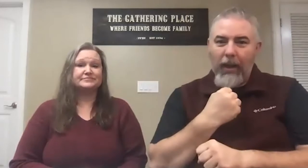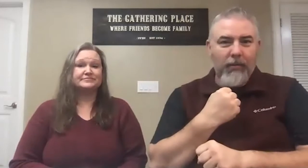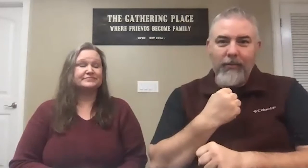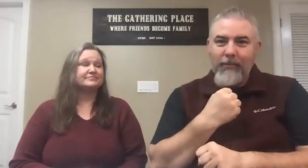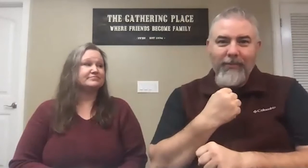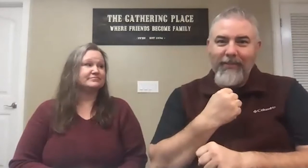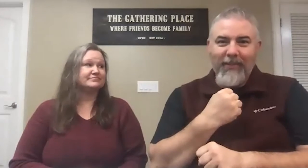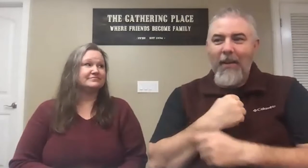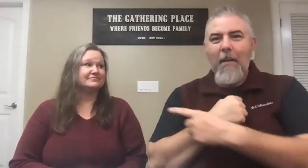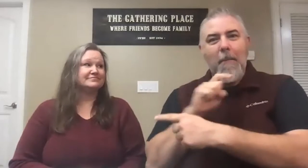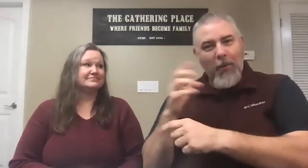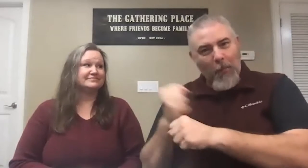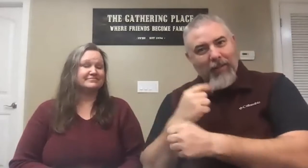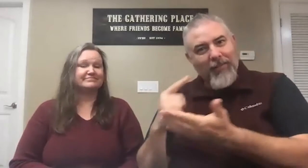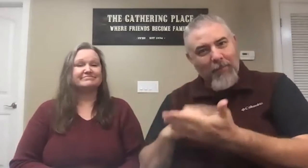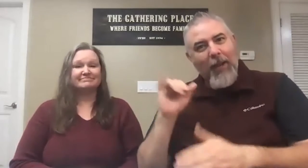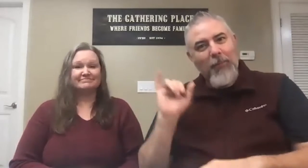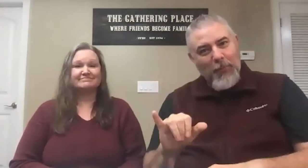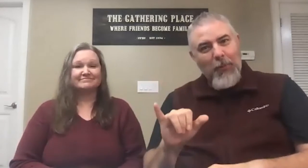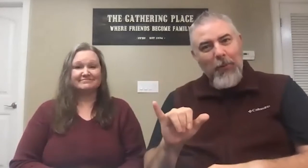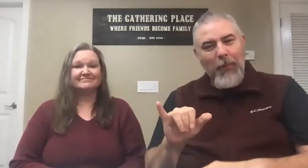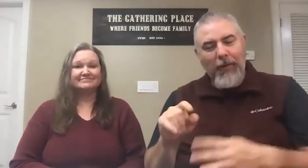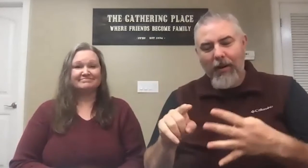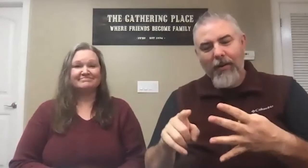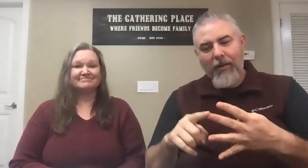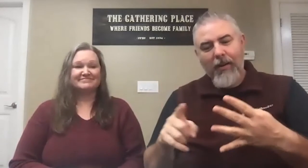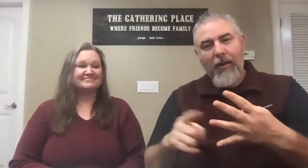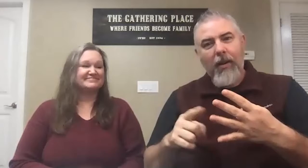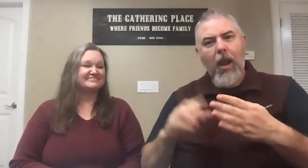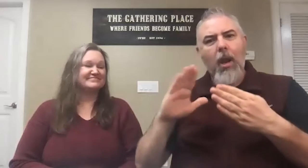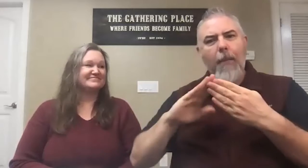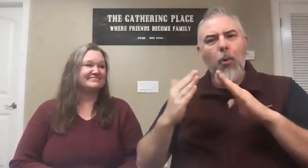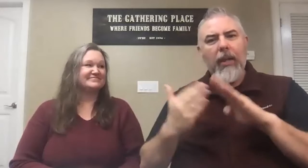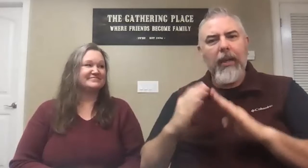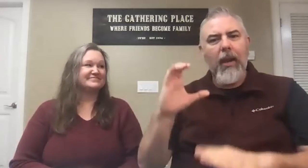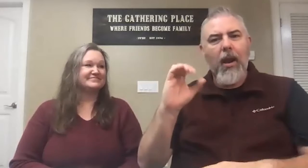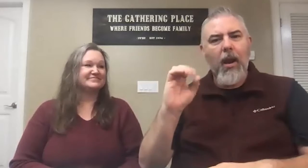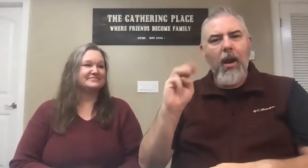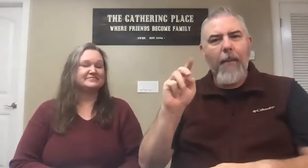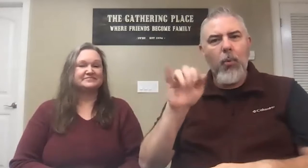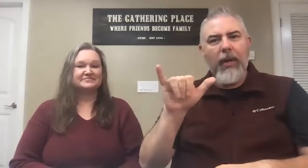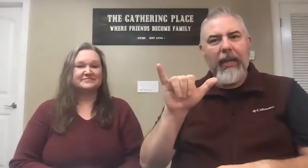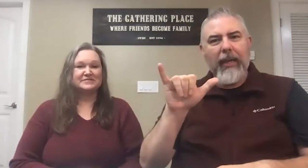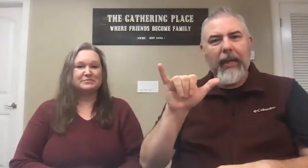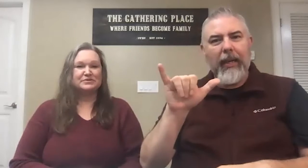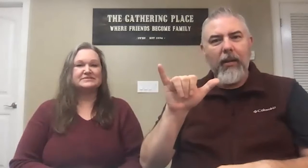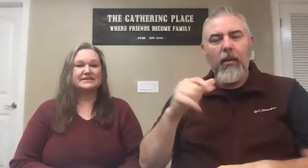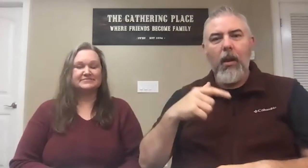I can't always win. Mandy wins sometimes, and I don't. The third C is